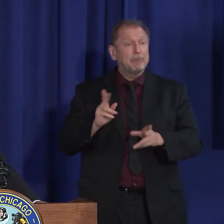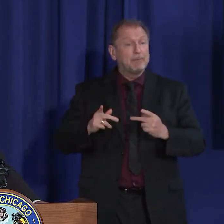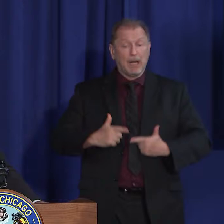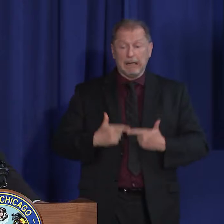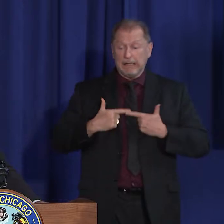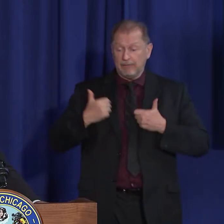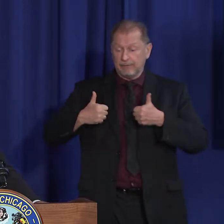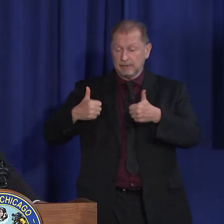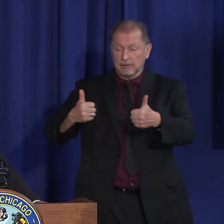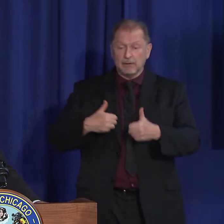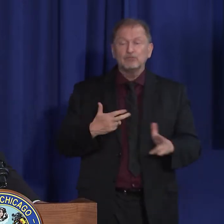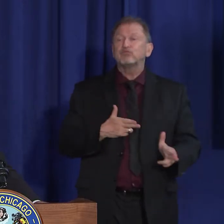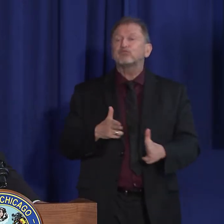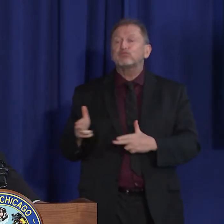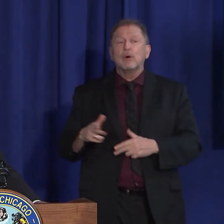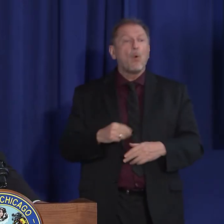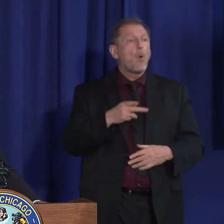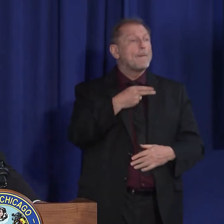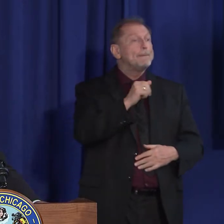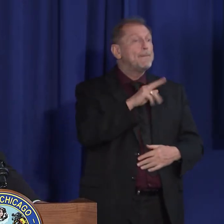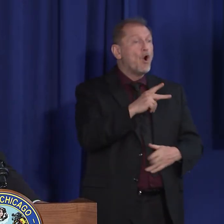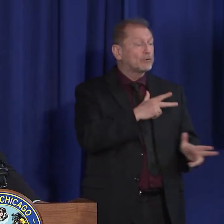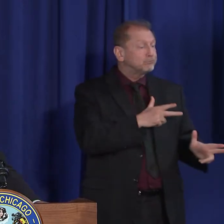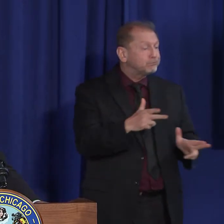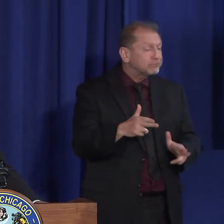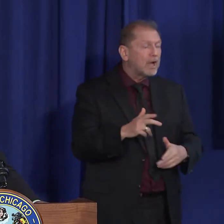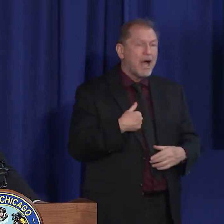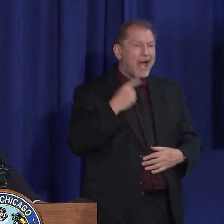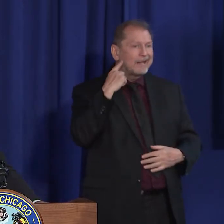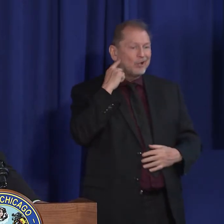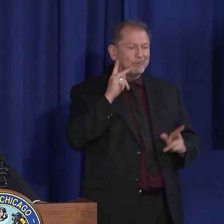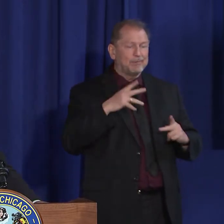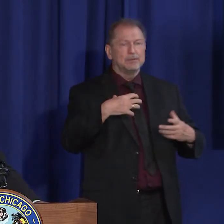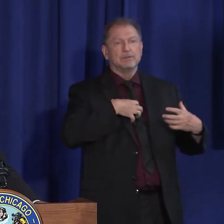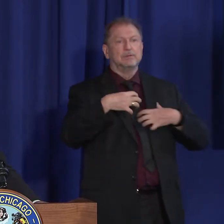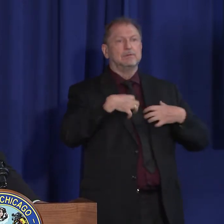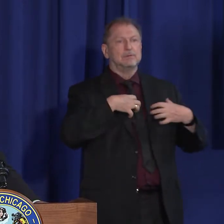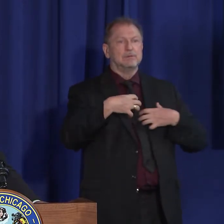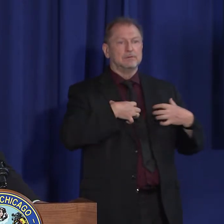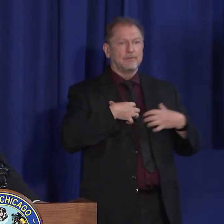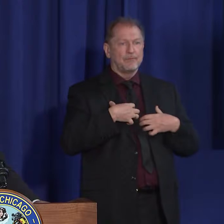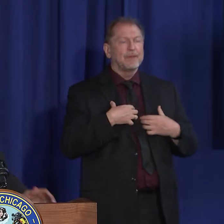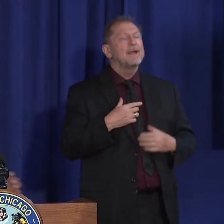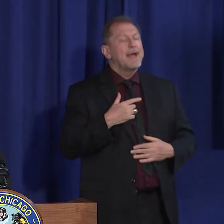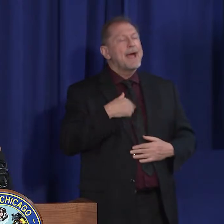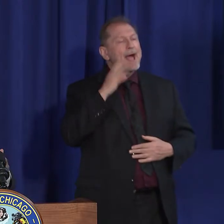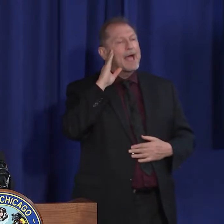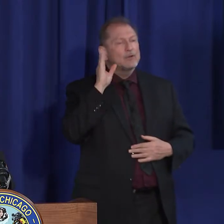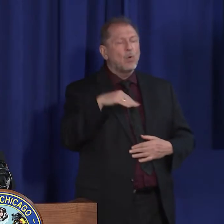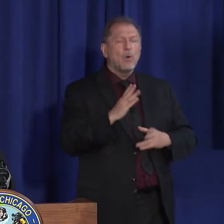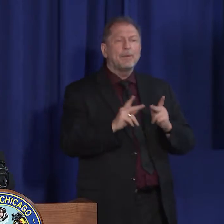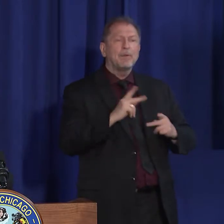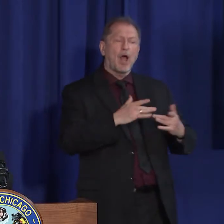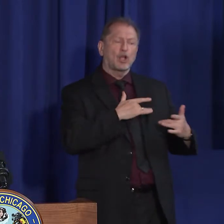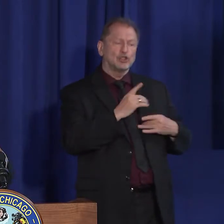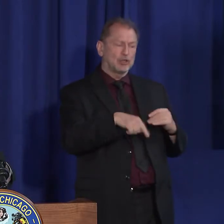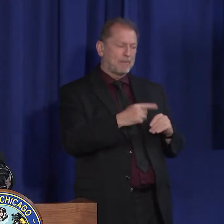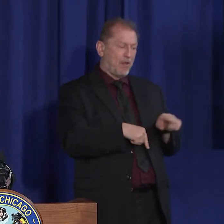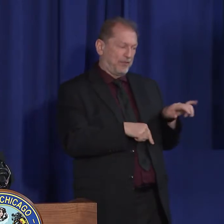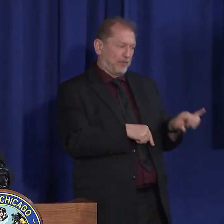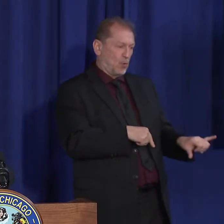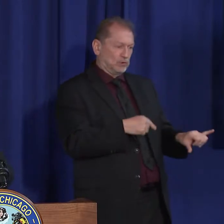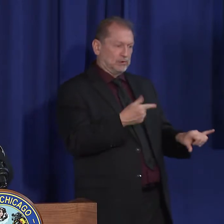my head and what I hear on a regular basis. And I appreciate the concerns, which is why we